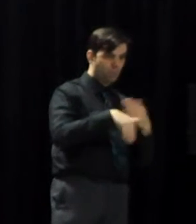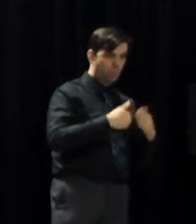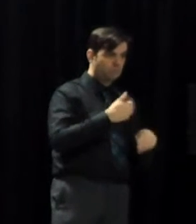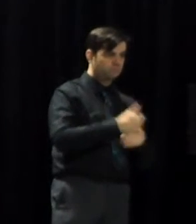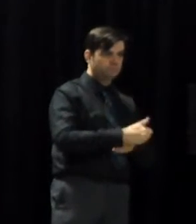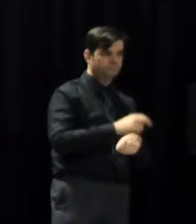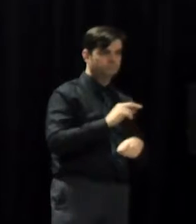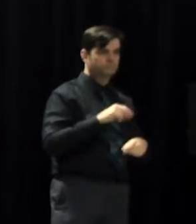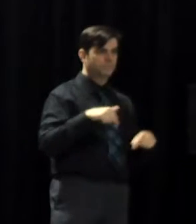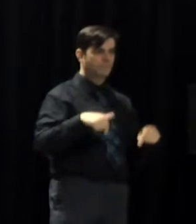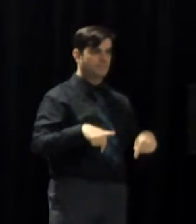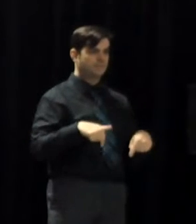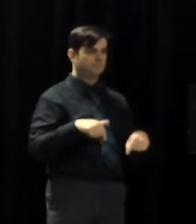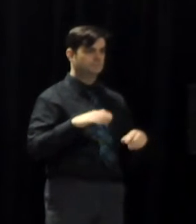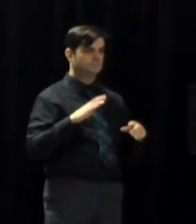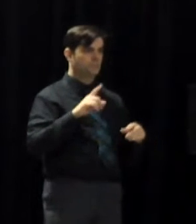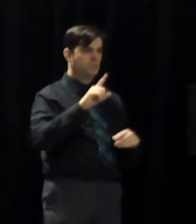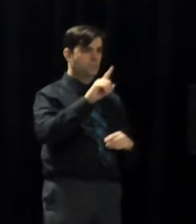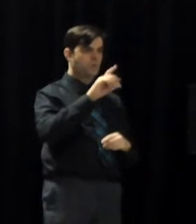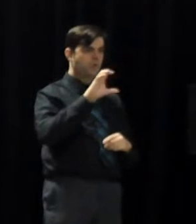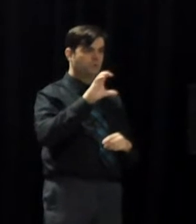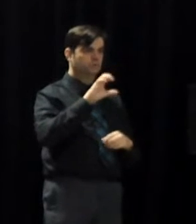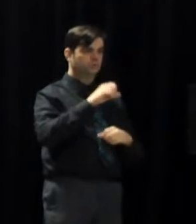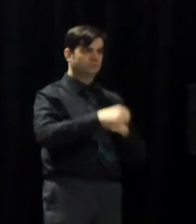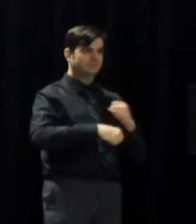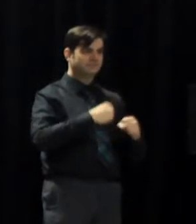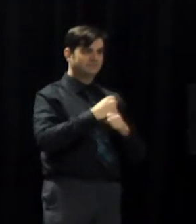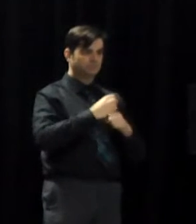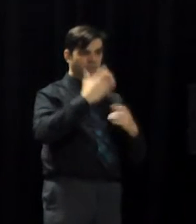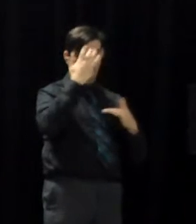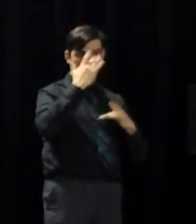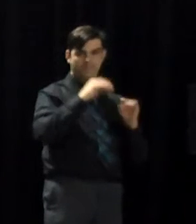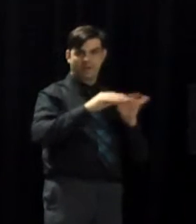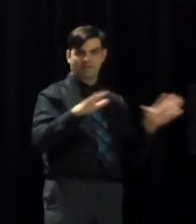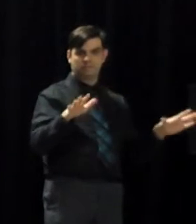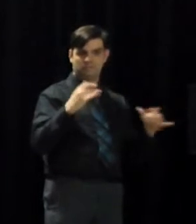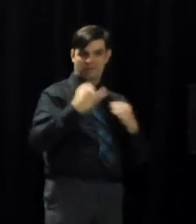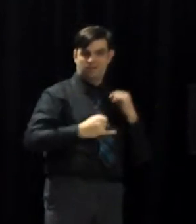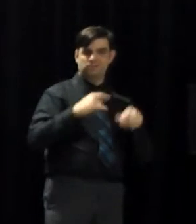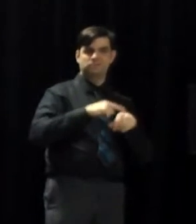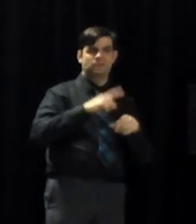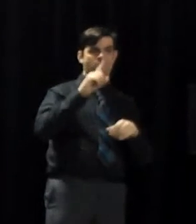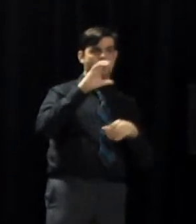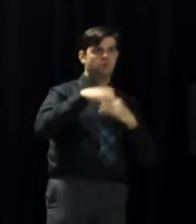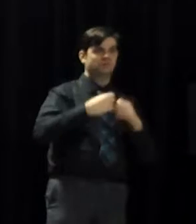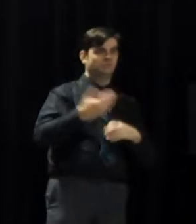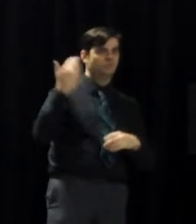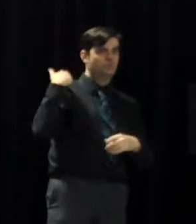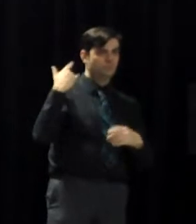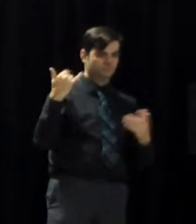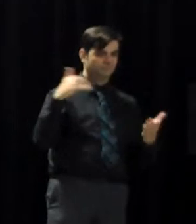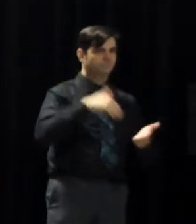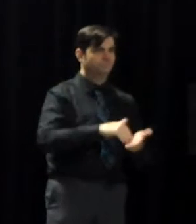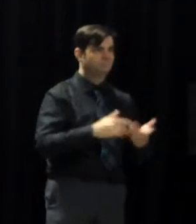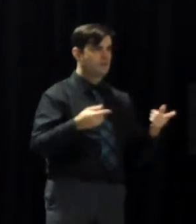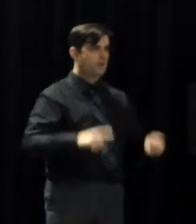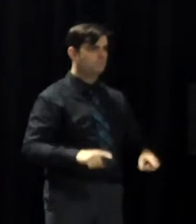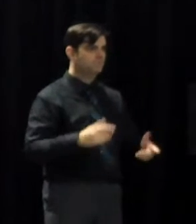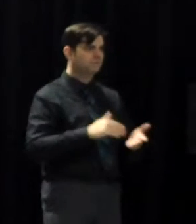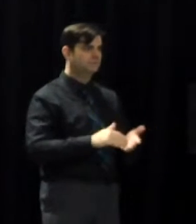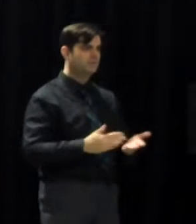pandemic that gets to pick on certain industries. So that's why we need to get them help,